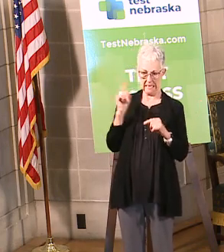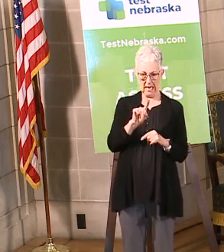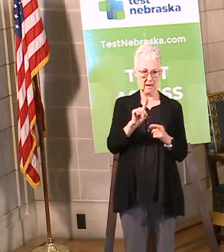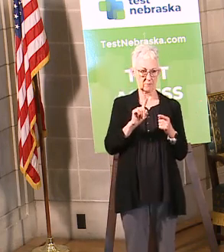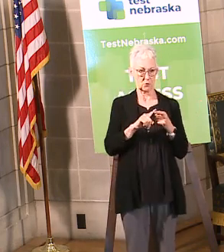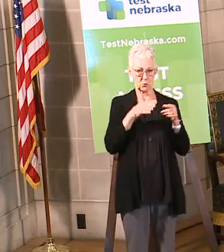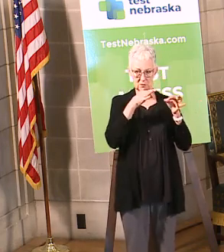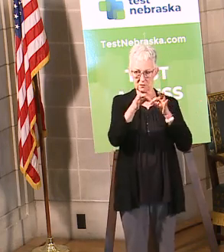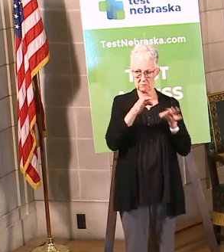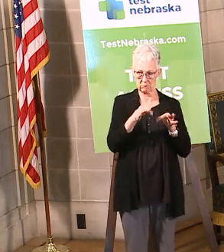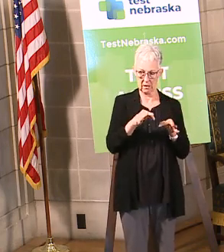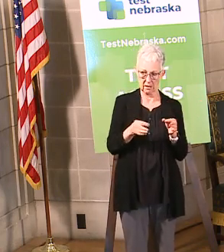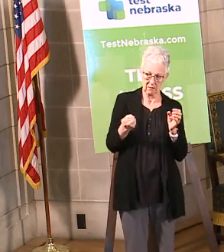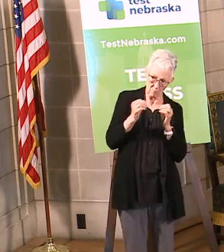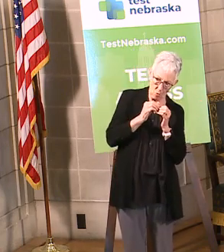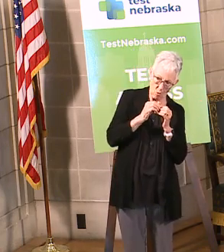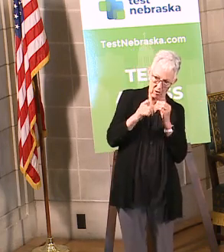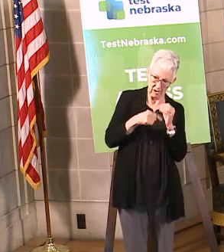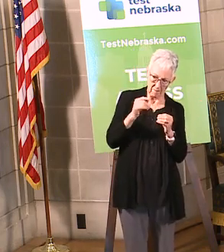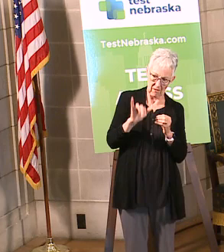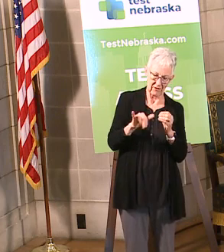And now we know what you're going to ask, and we're going to warn her, okay?